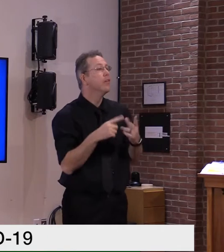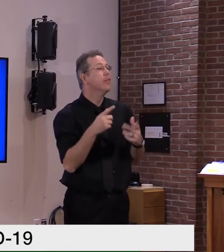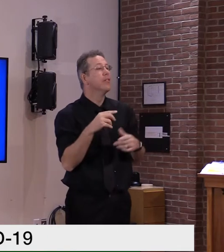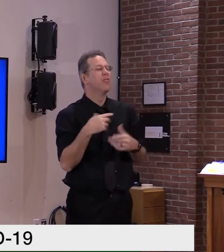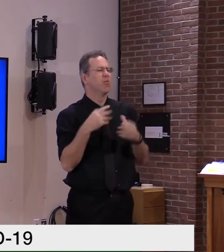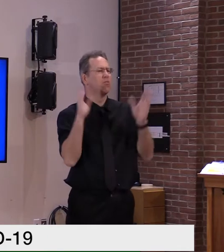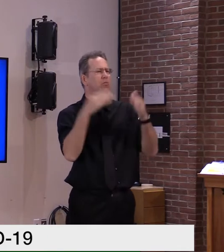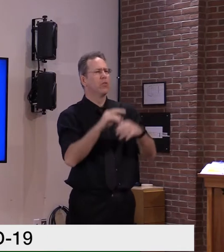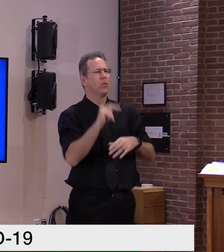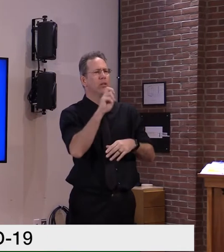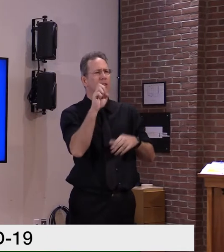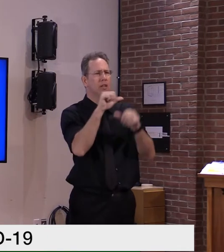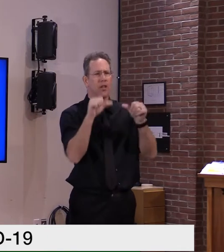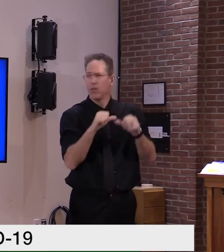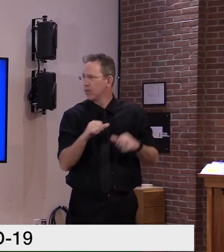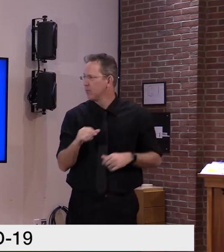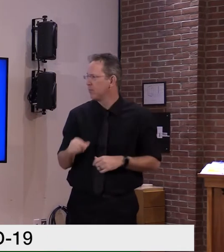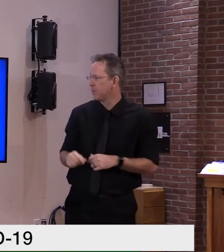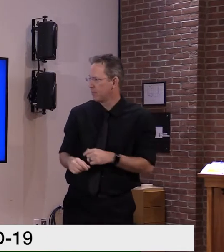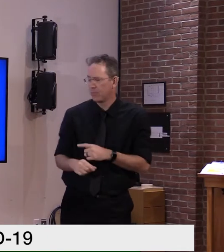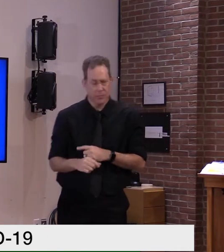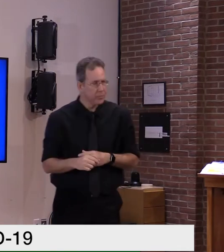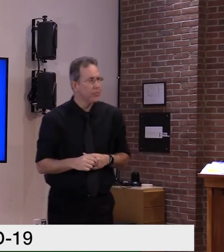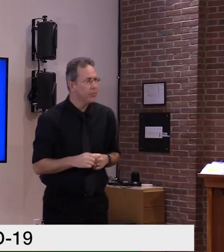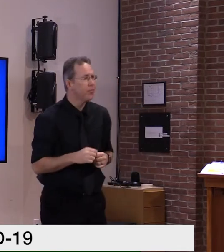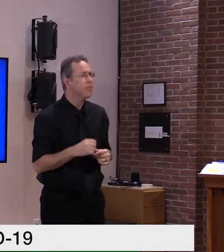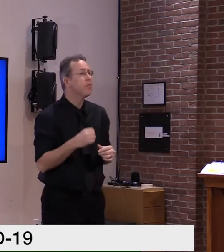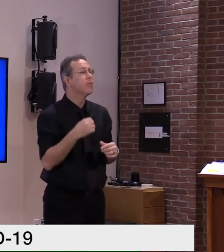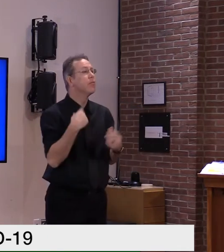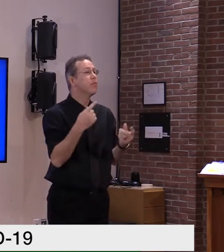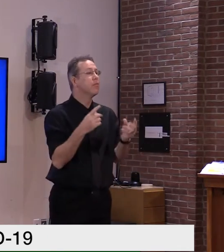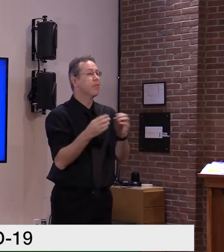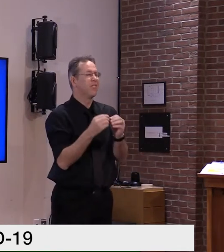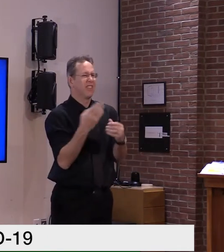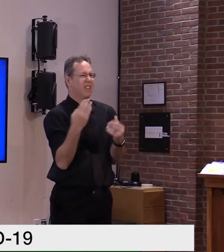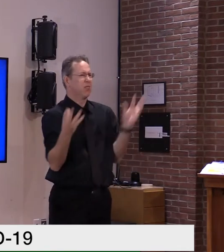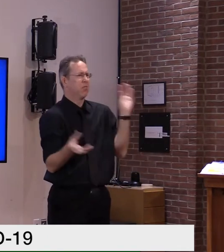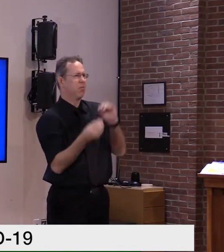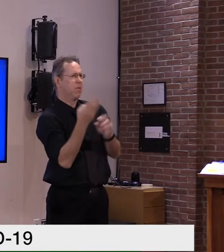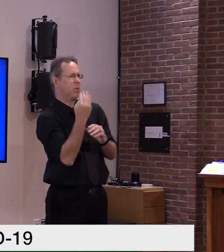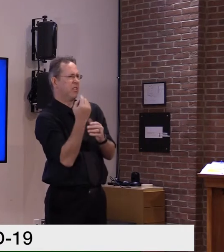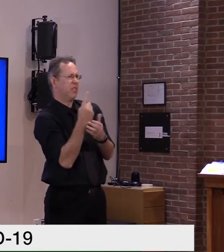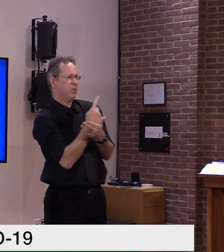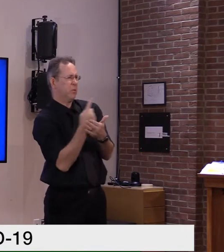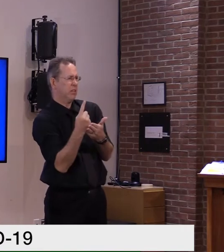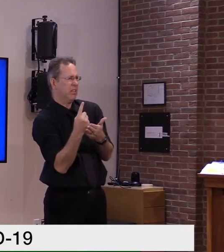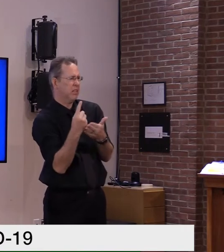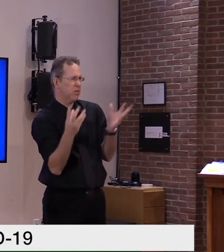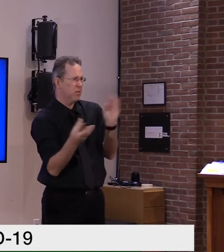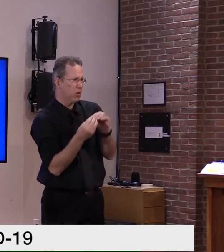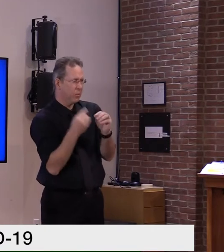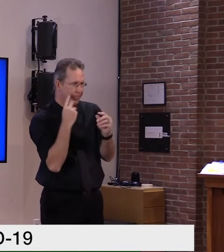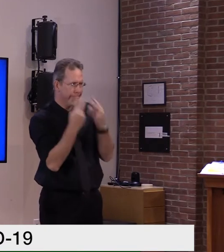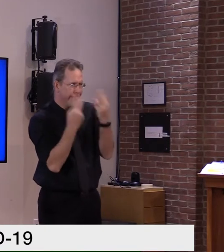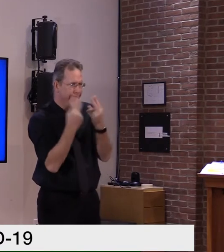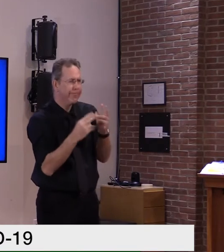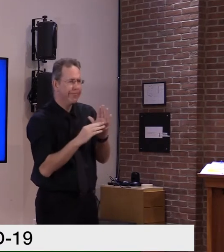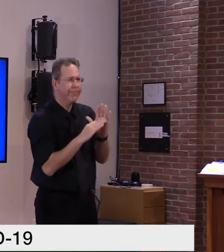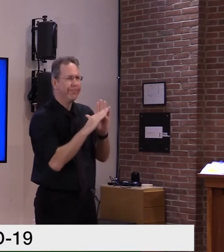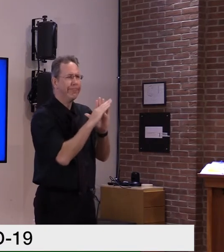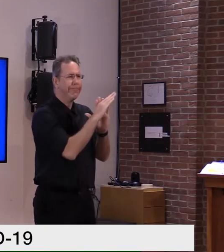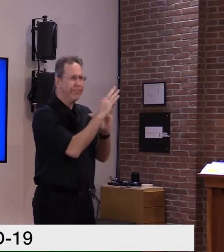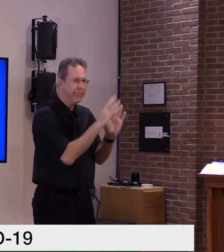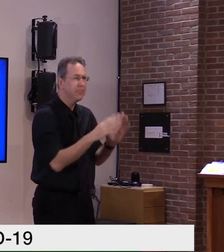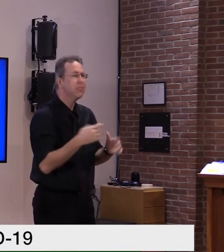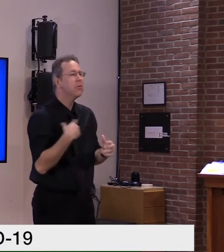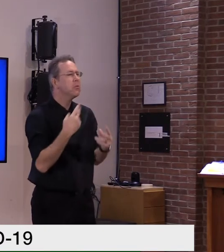of new case growth has again slowed. Second, over the past 2 weeks, our mobility data indicates that Vermonters have decreased